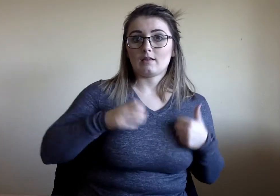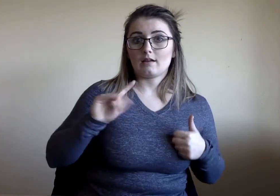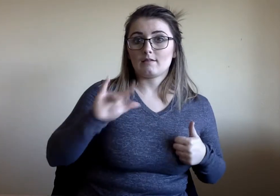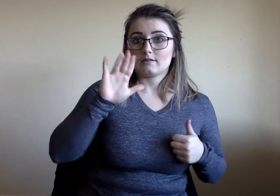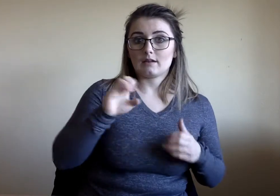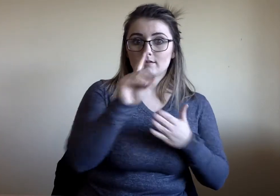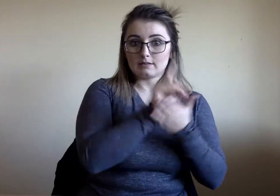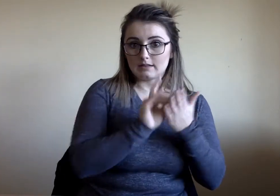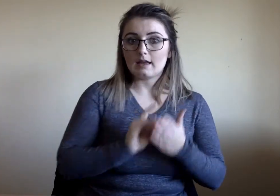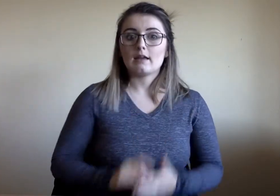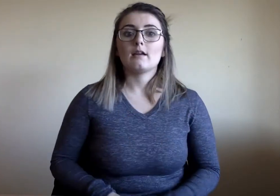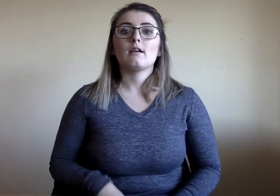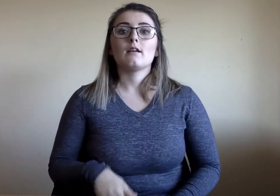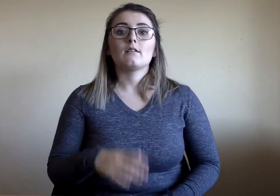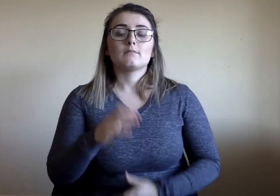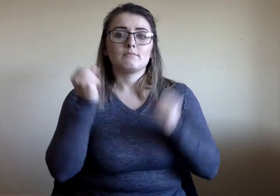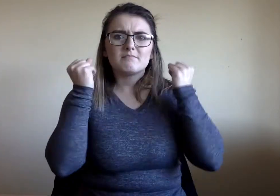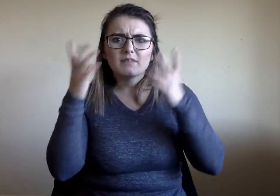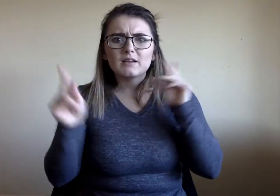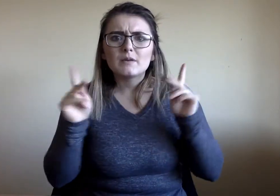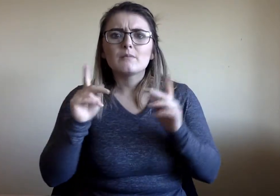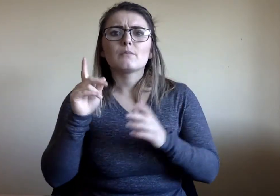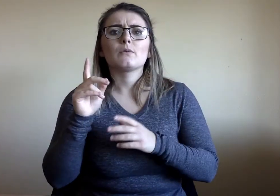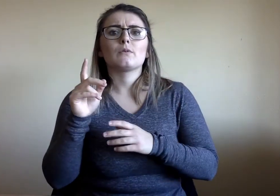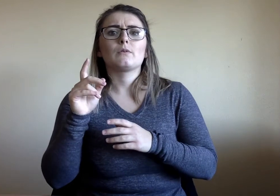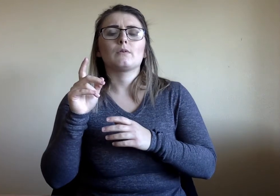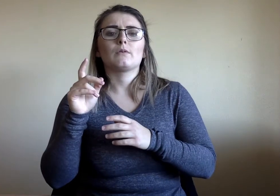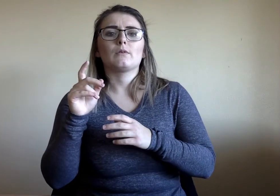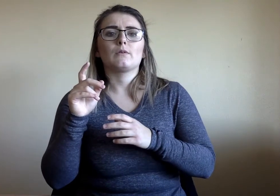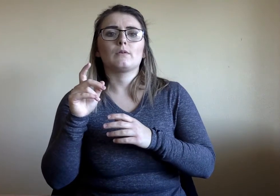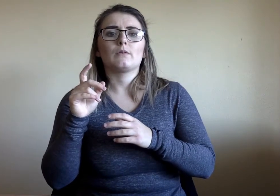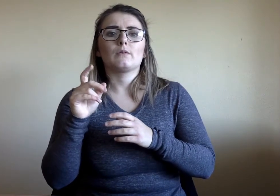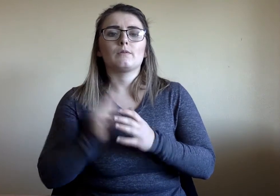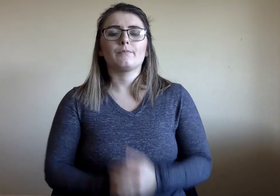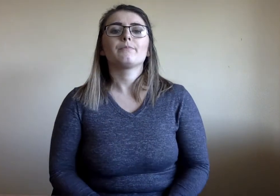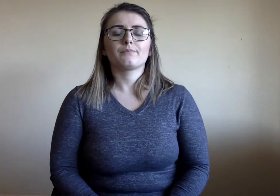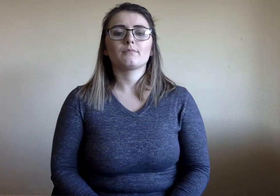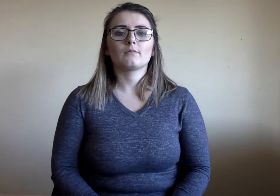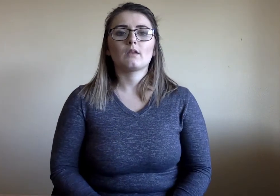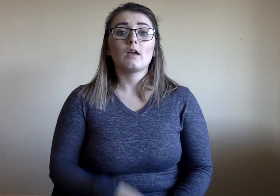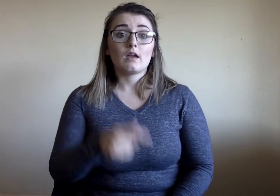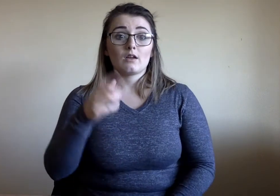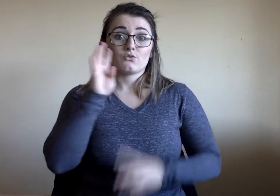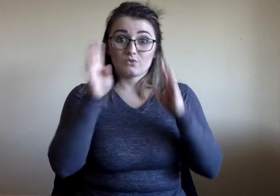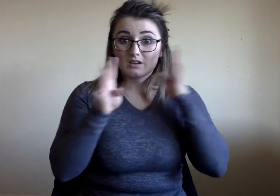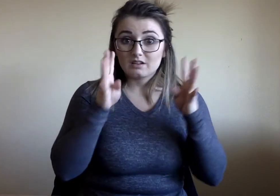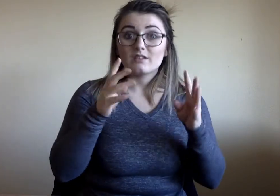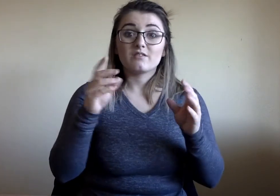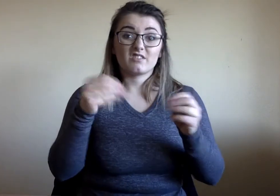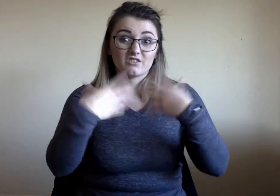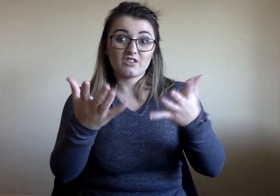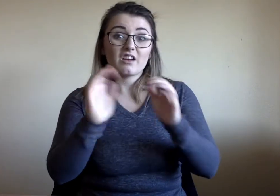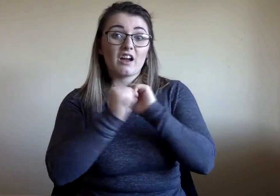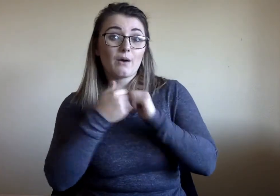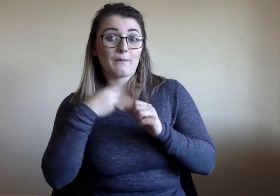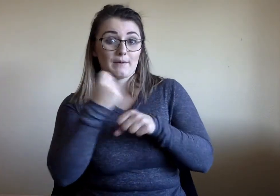about work-life balance. Under filmmaking and creativity, I break down how I make my videos. I got this whole overhead